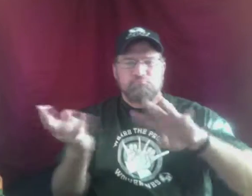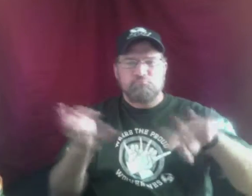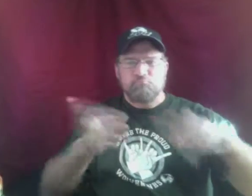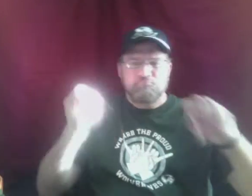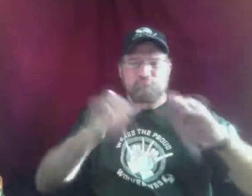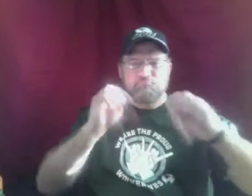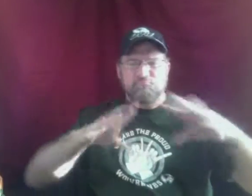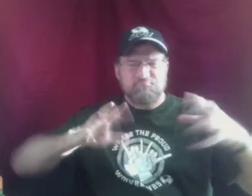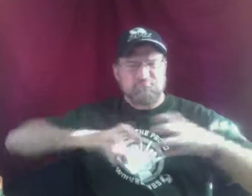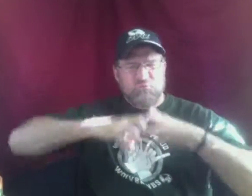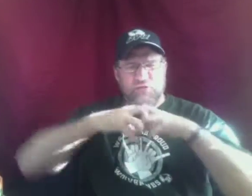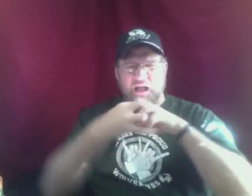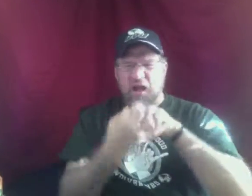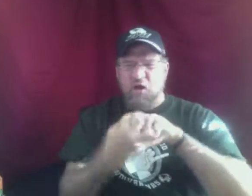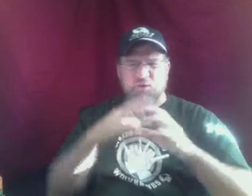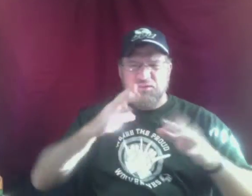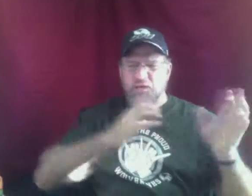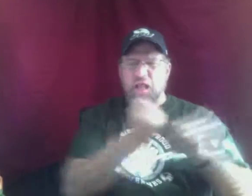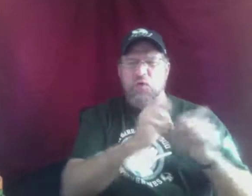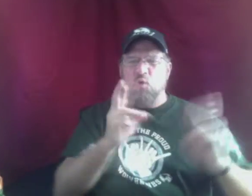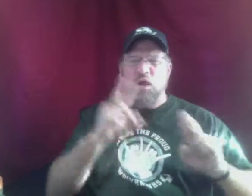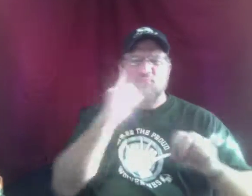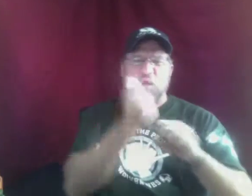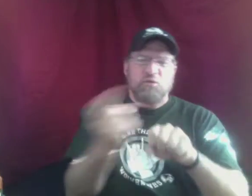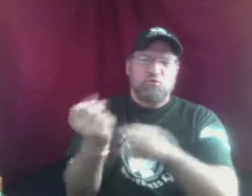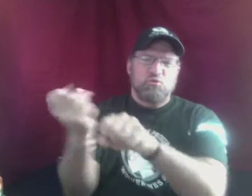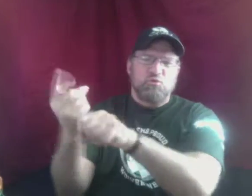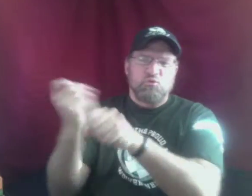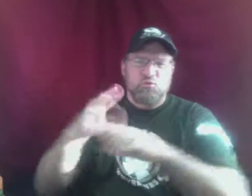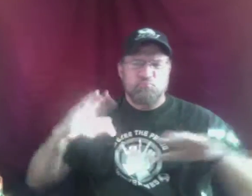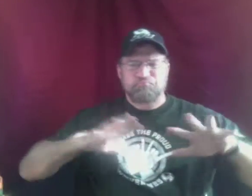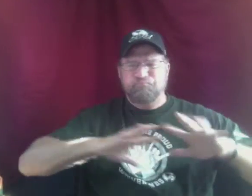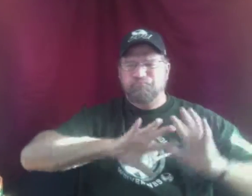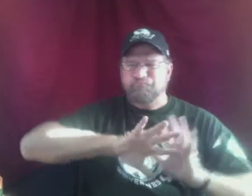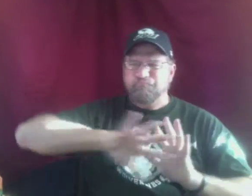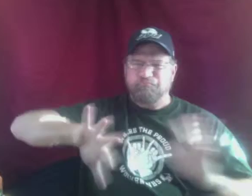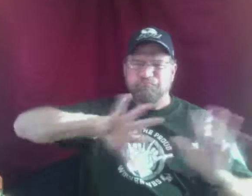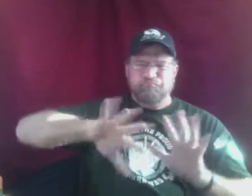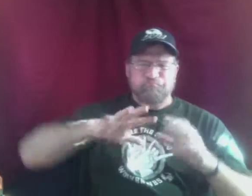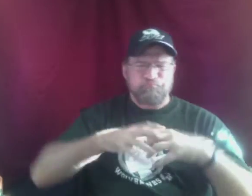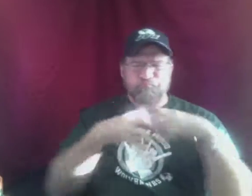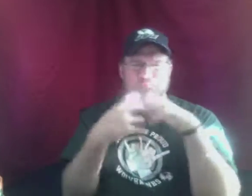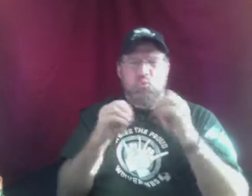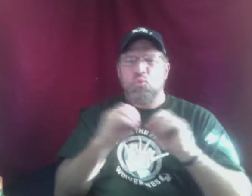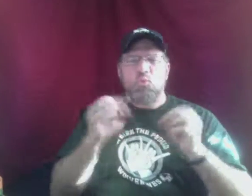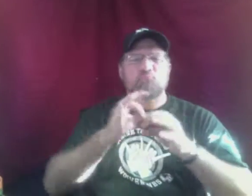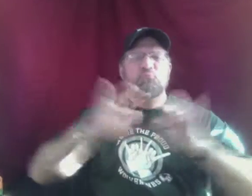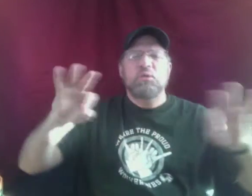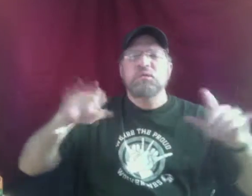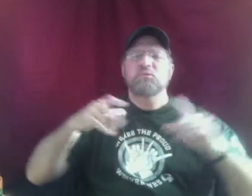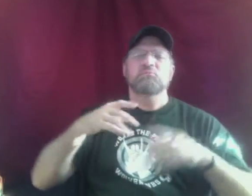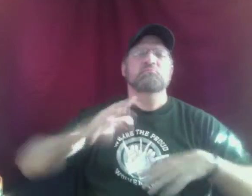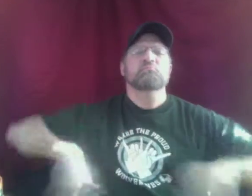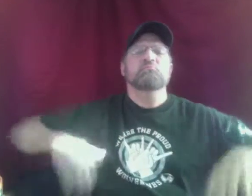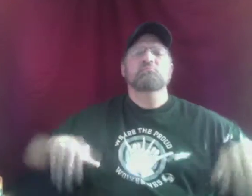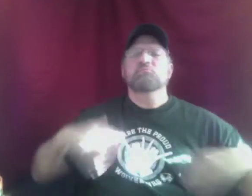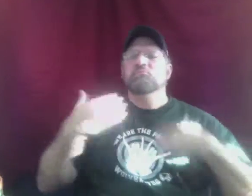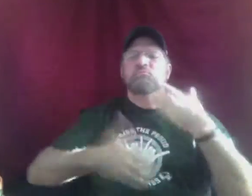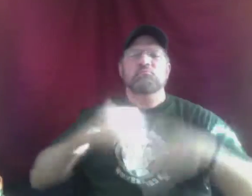texts. Don't worry, man. I'll find a way to get her to like you. I can be very persuasive. Watch.